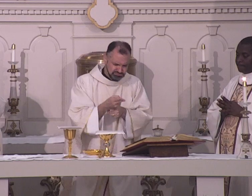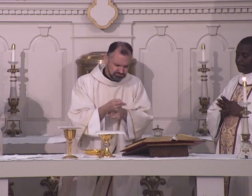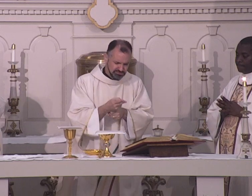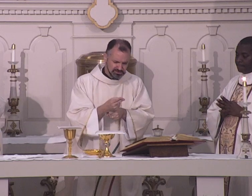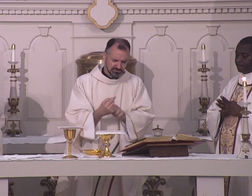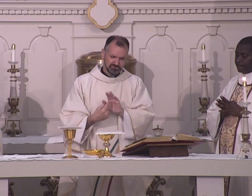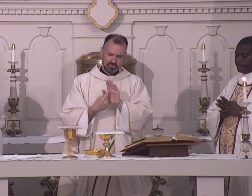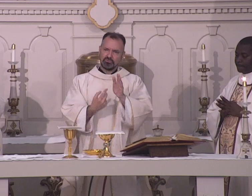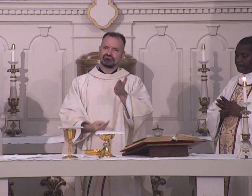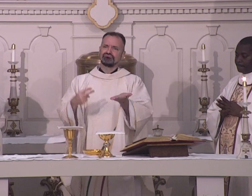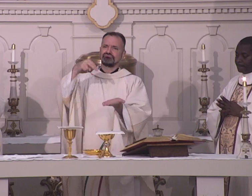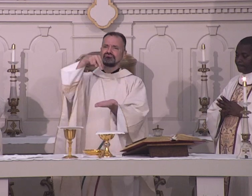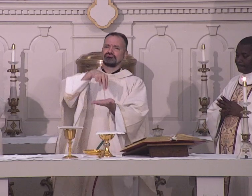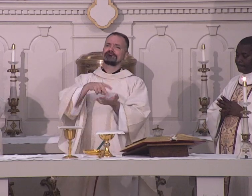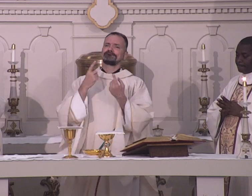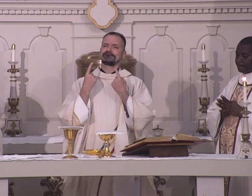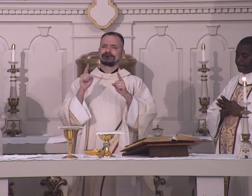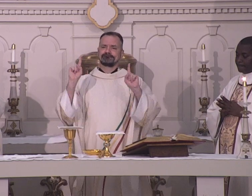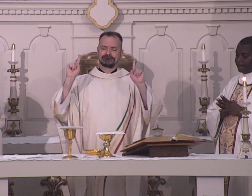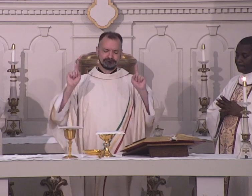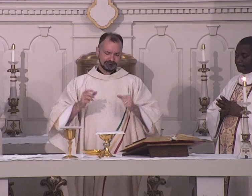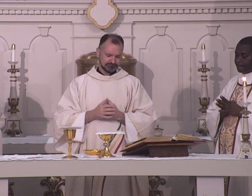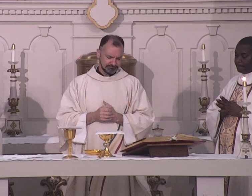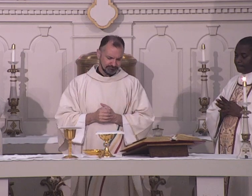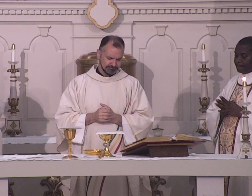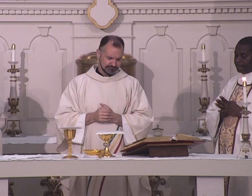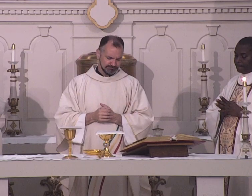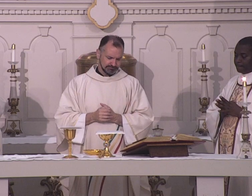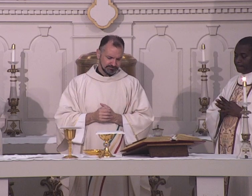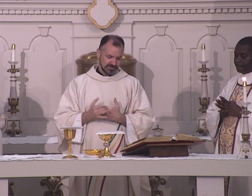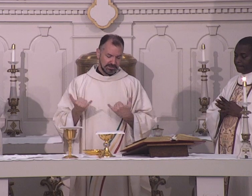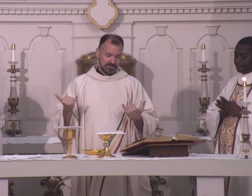of death and manifest the resurrection.